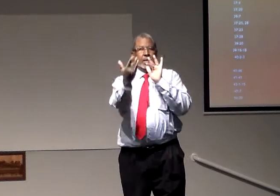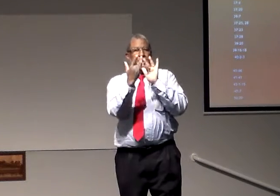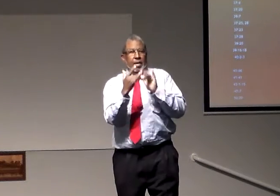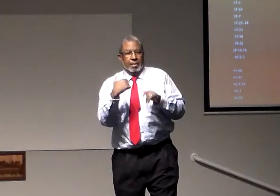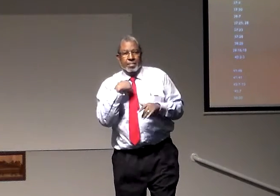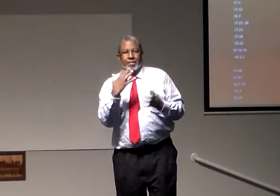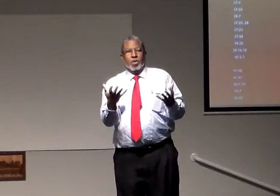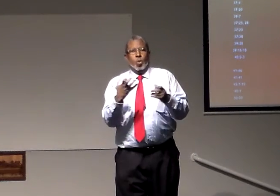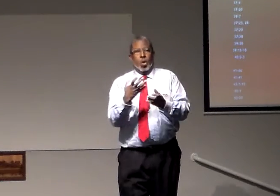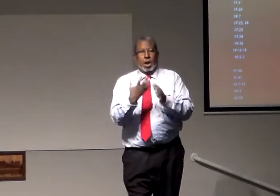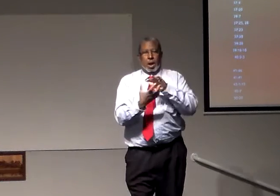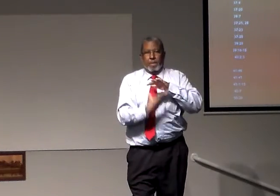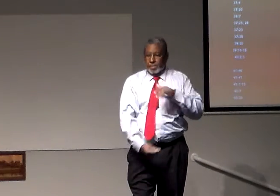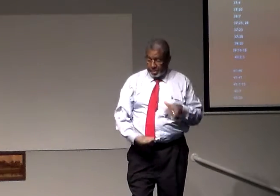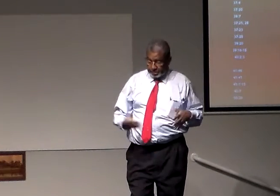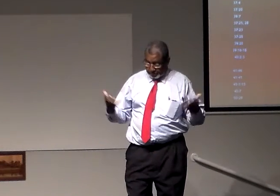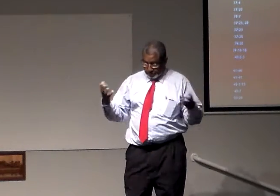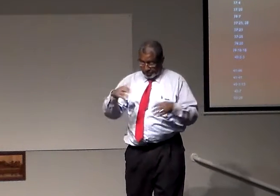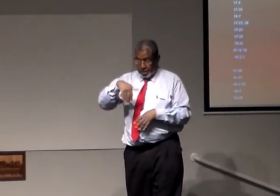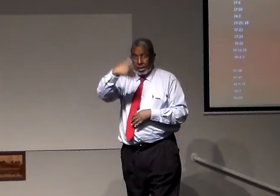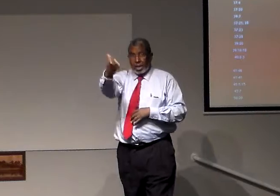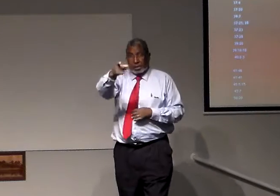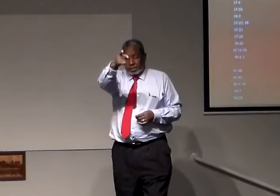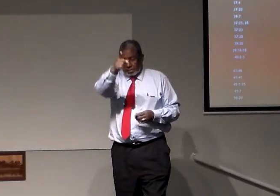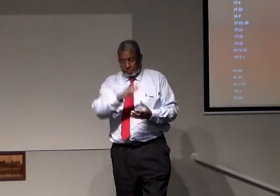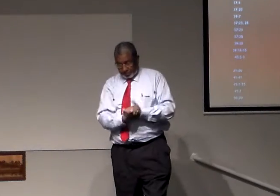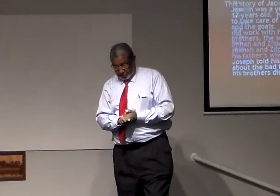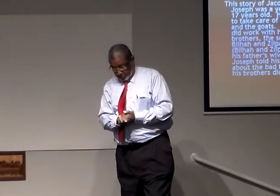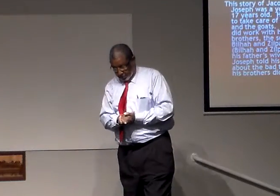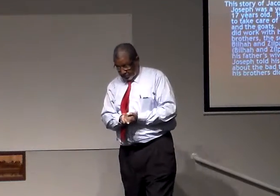they can contact me if they want a copy of it.